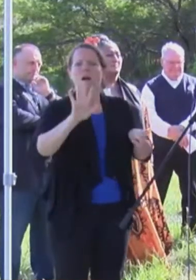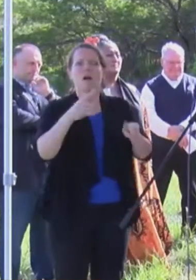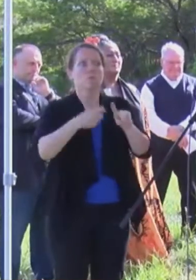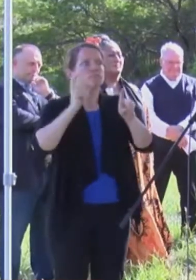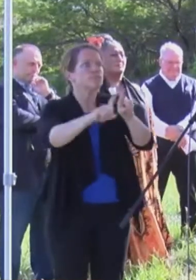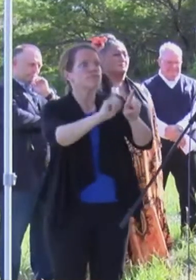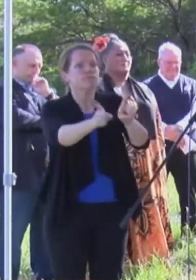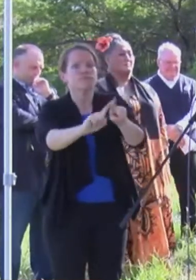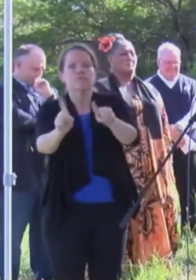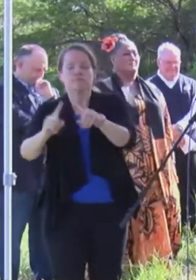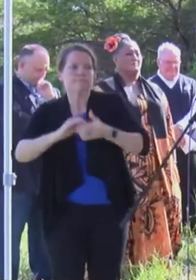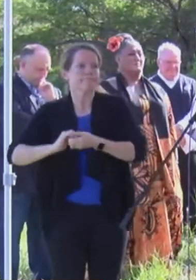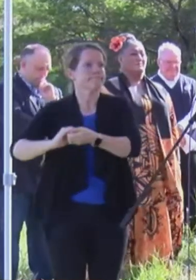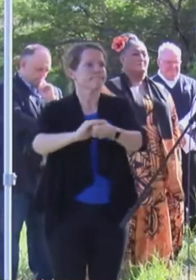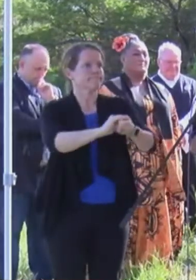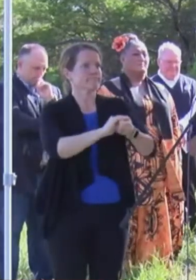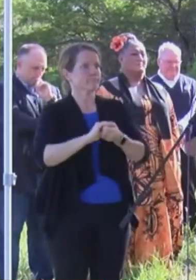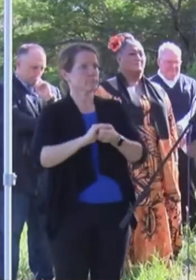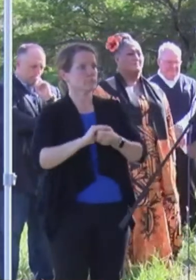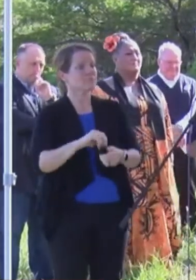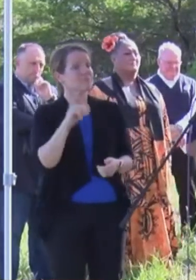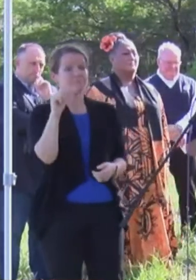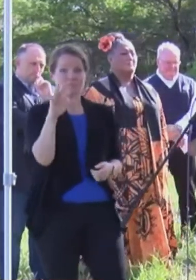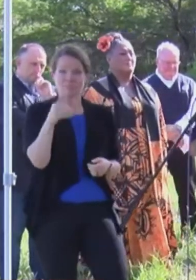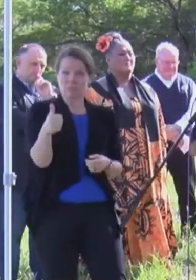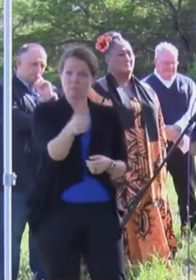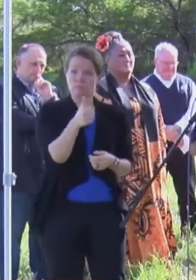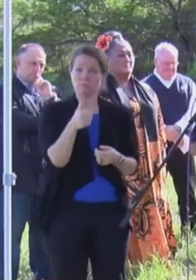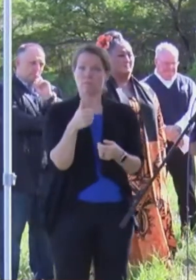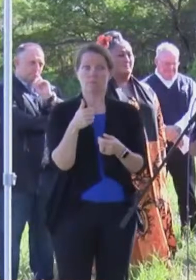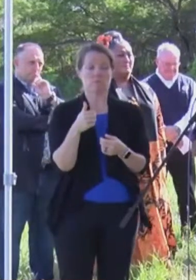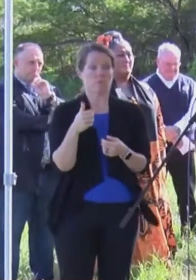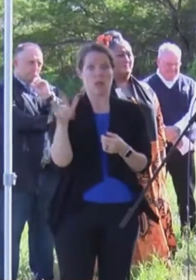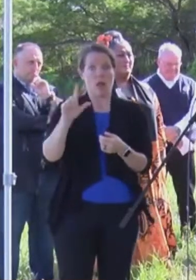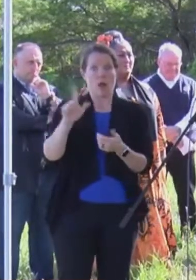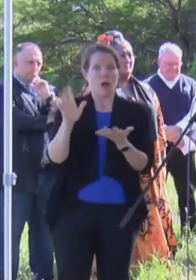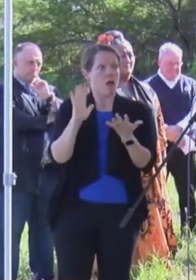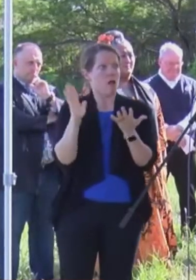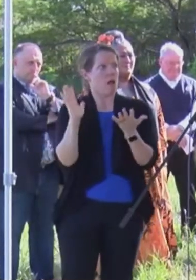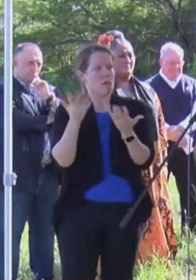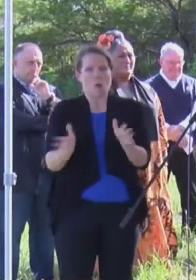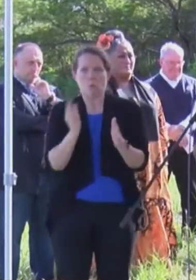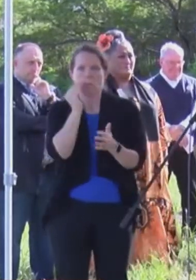that survivors might be seeing is like there's so much going on. How